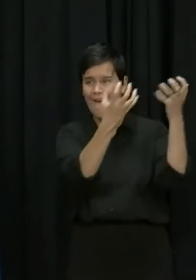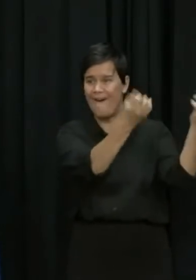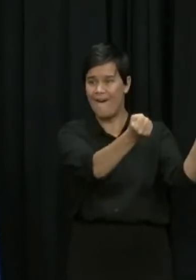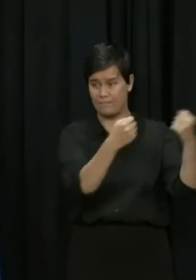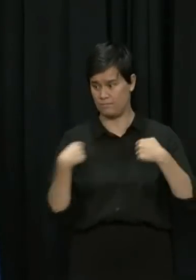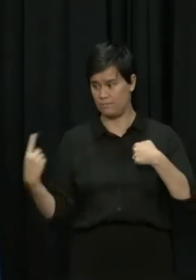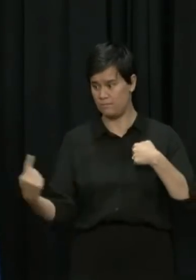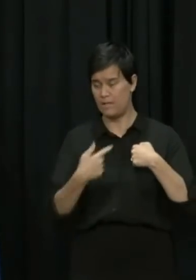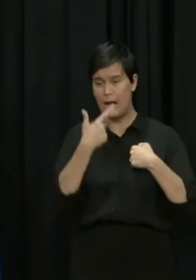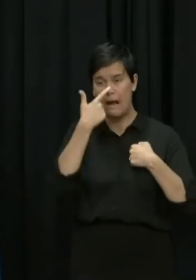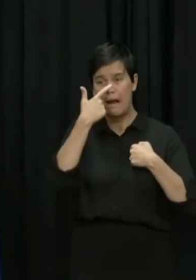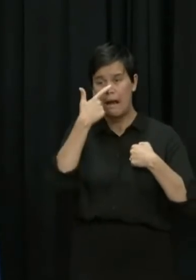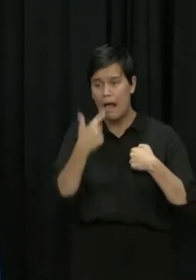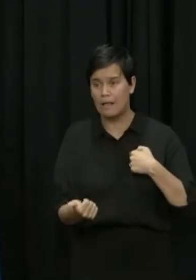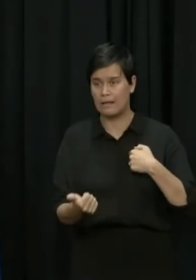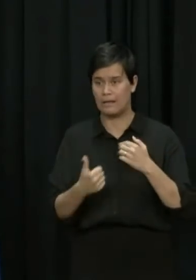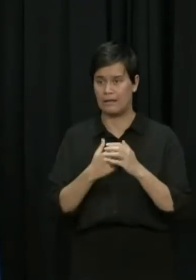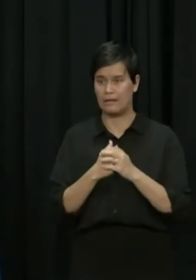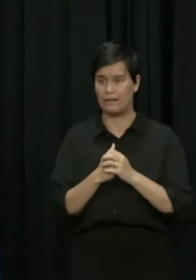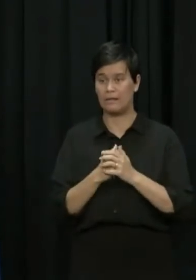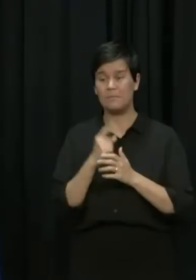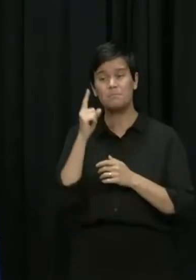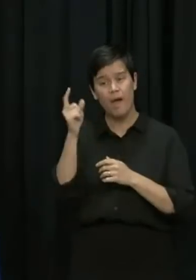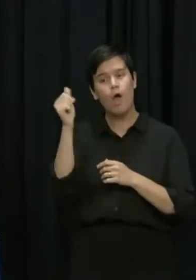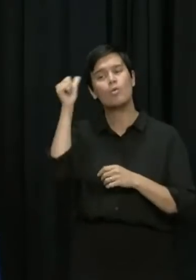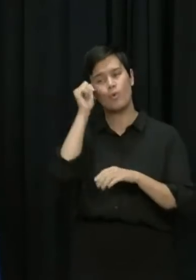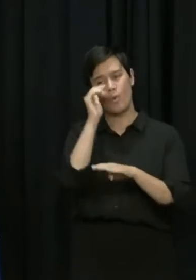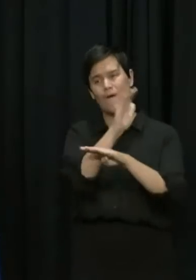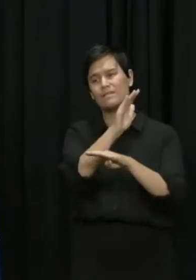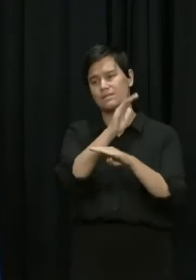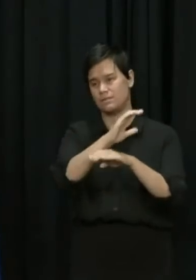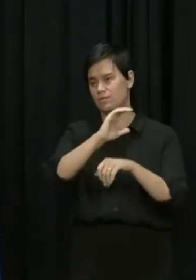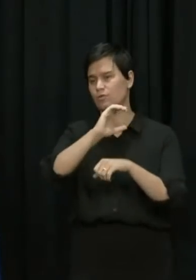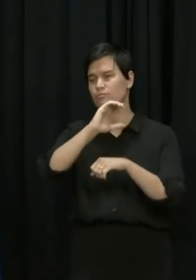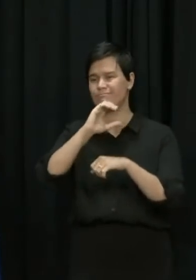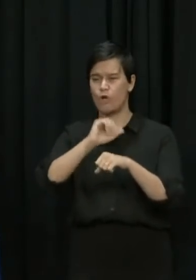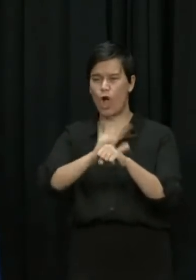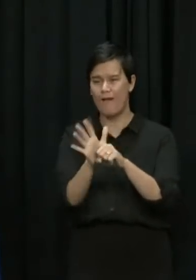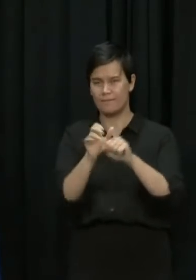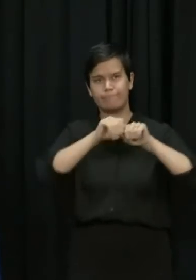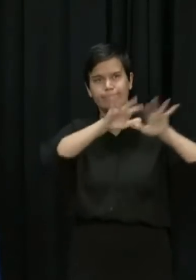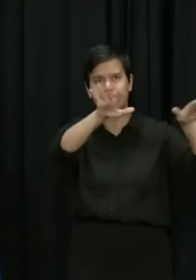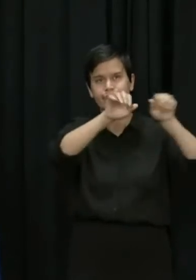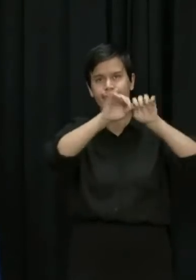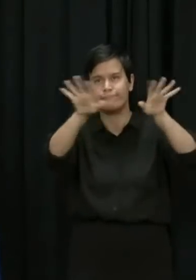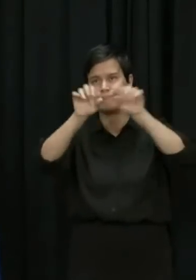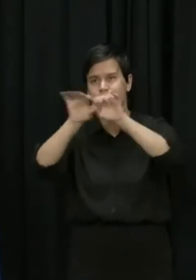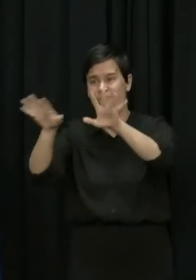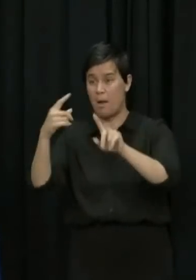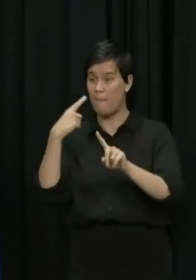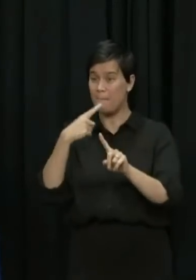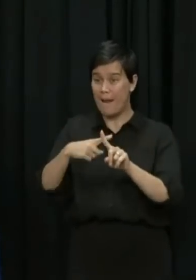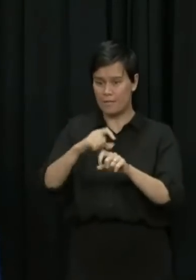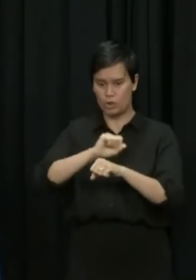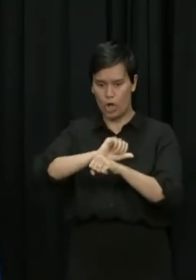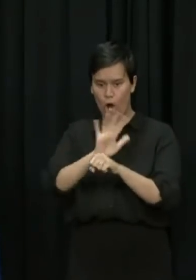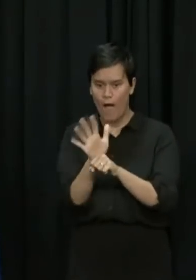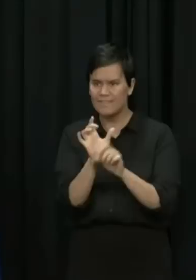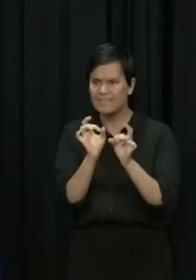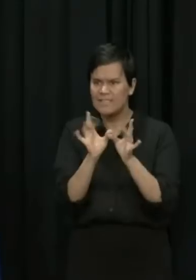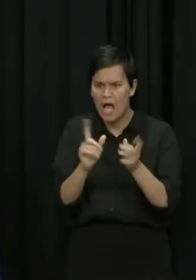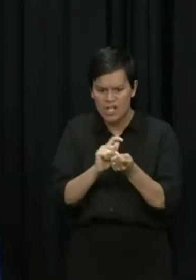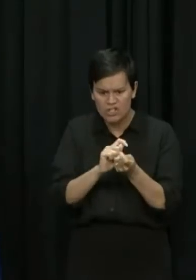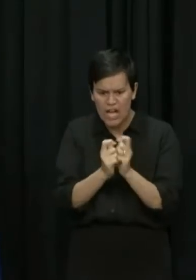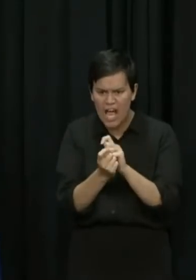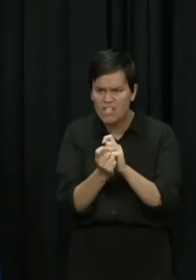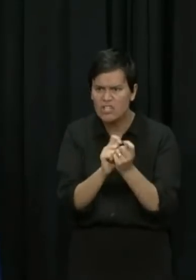special that was. But with COVID raging outside our borders and new, more transmissible strains of